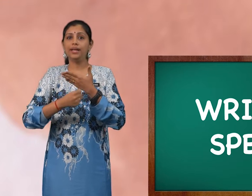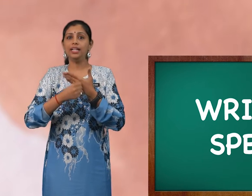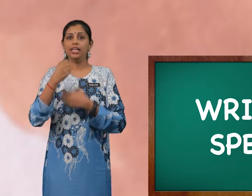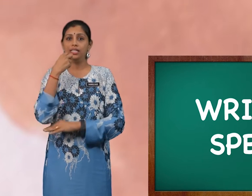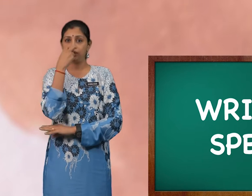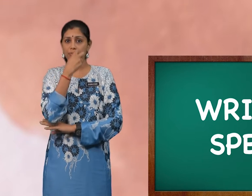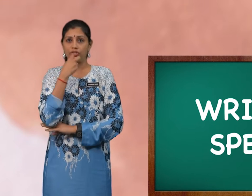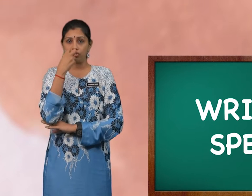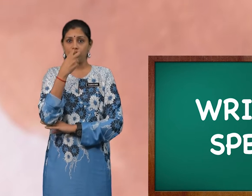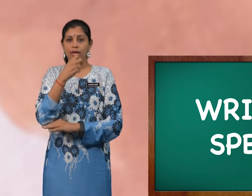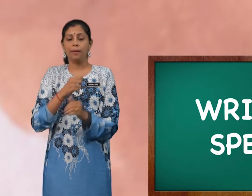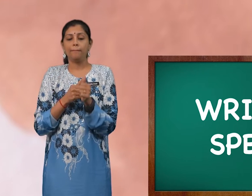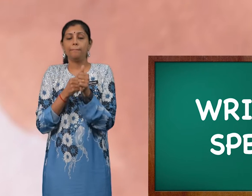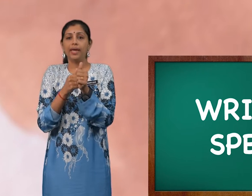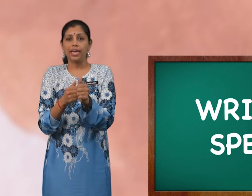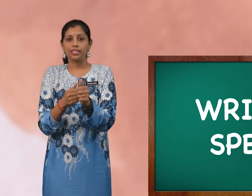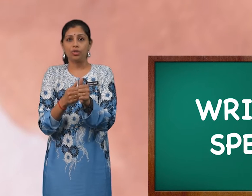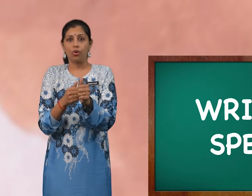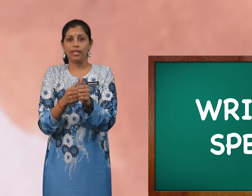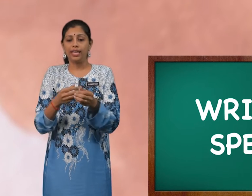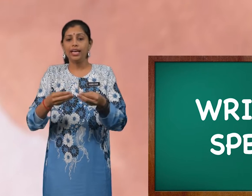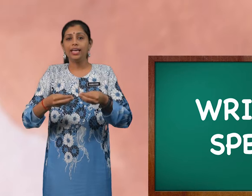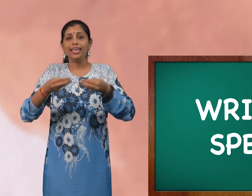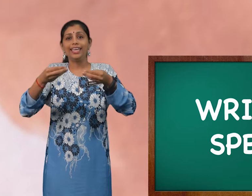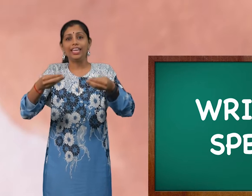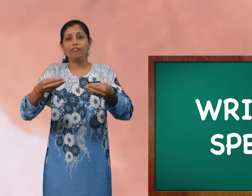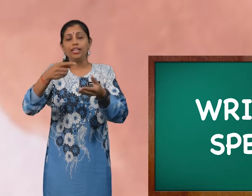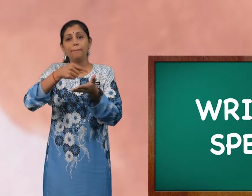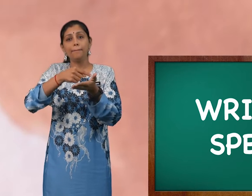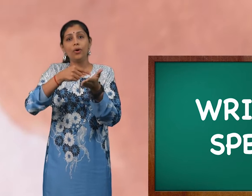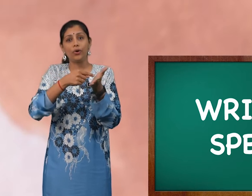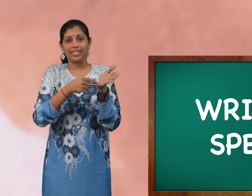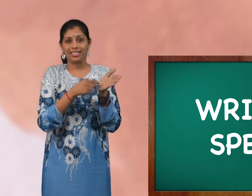simple speech based on the given points.